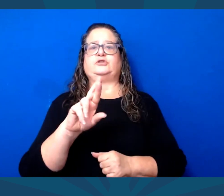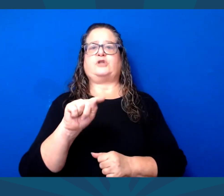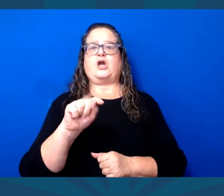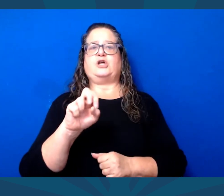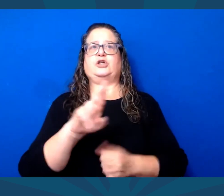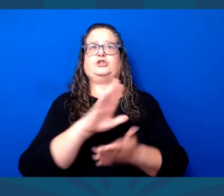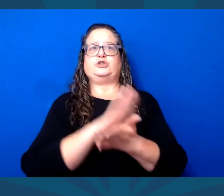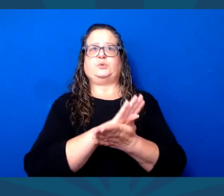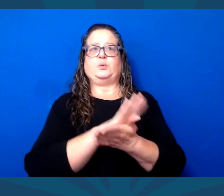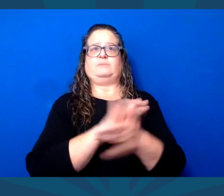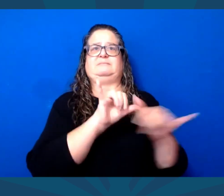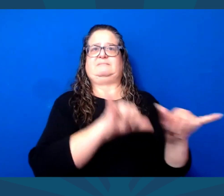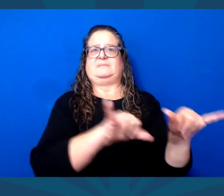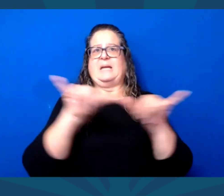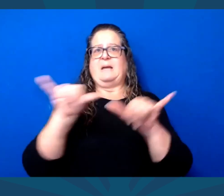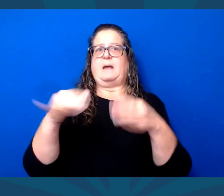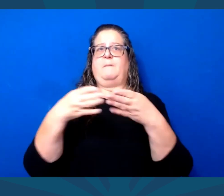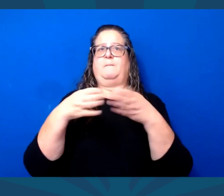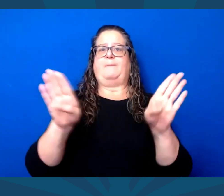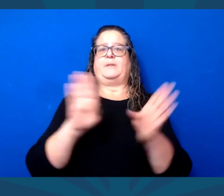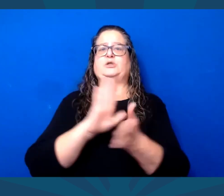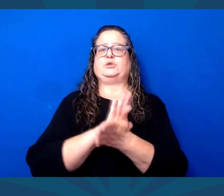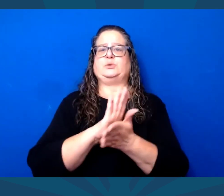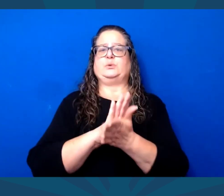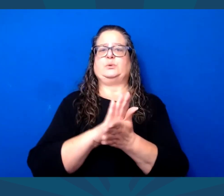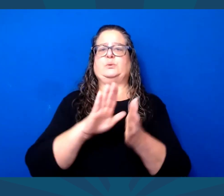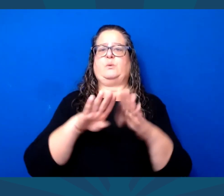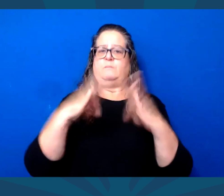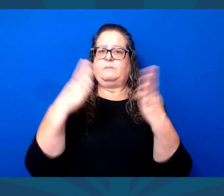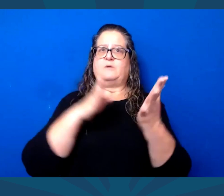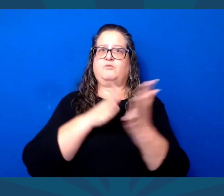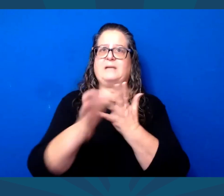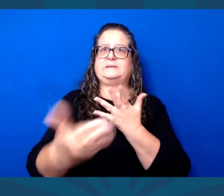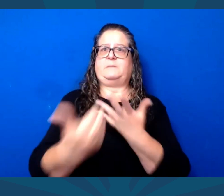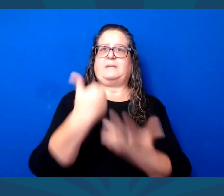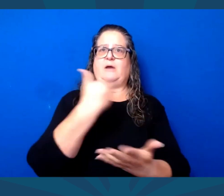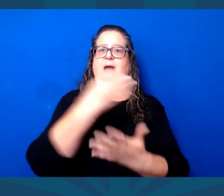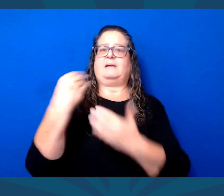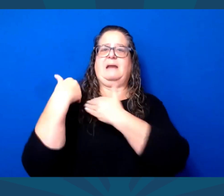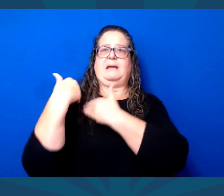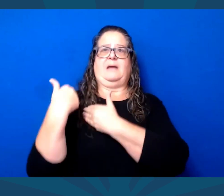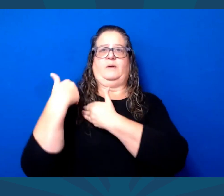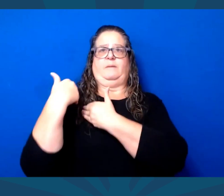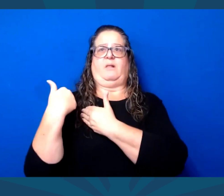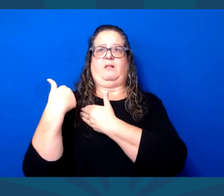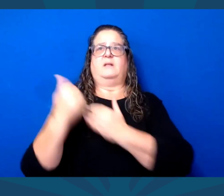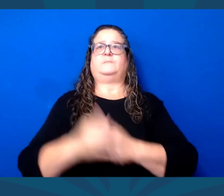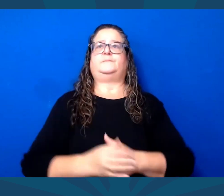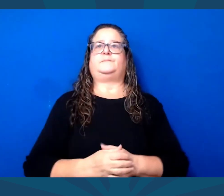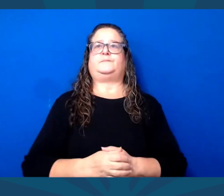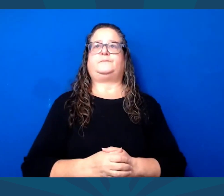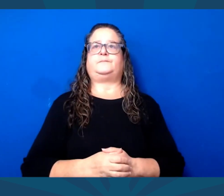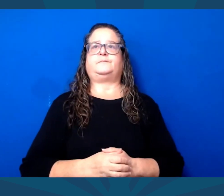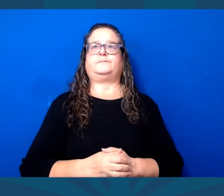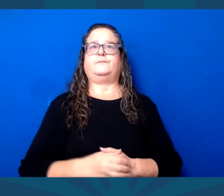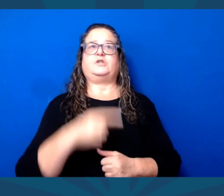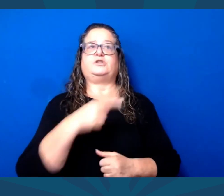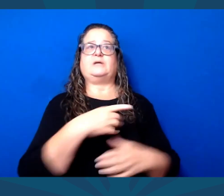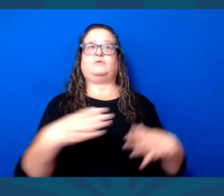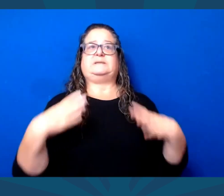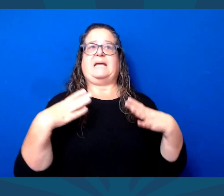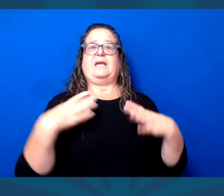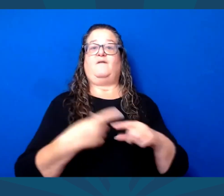However, there has been an erosion in funding. I am passionate about increased education funding. We should